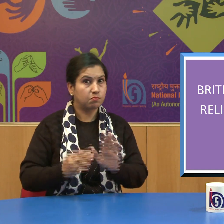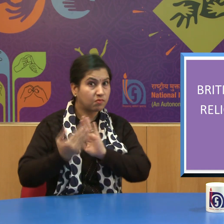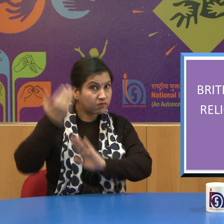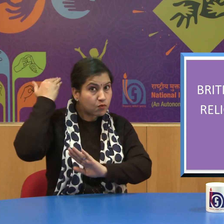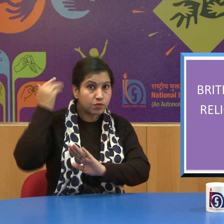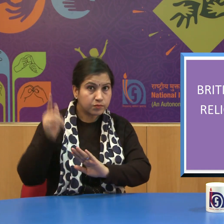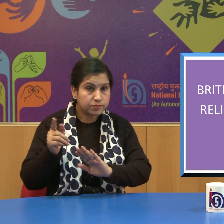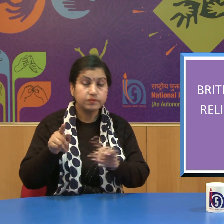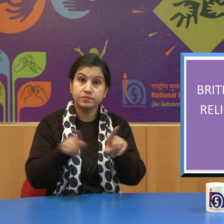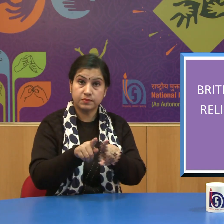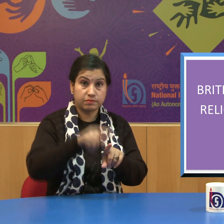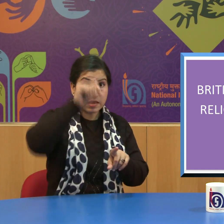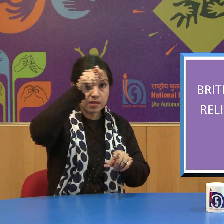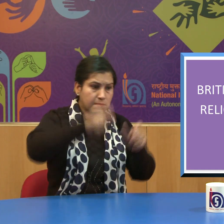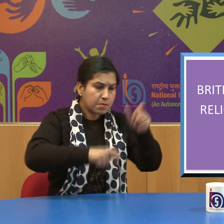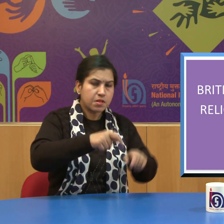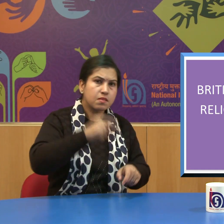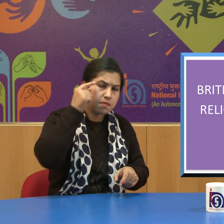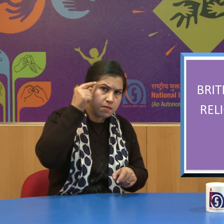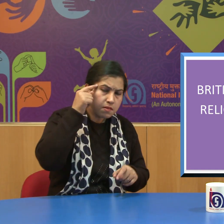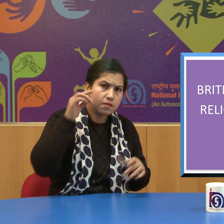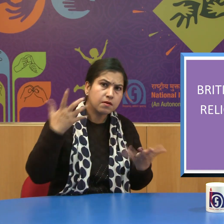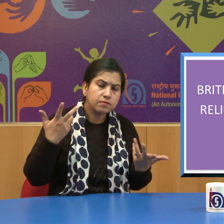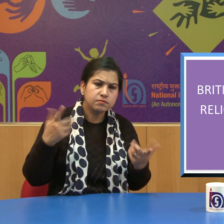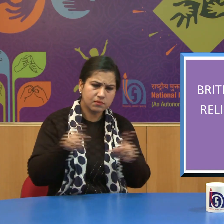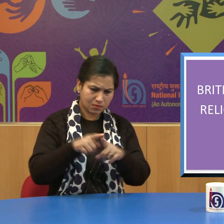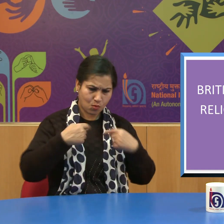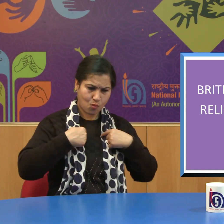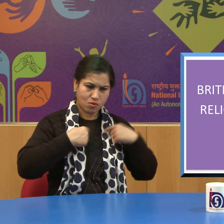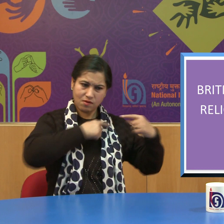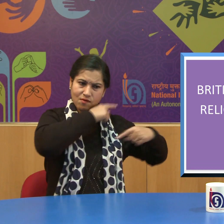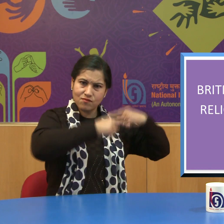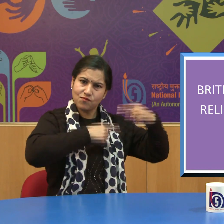and Indians considered it as an attack on their religion.